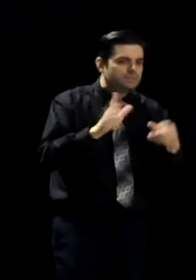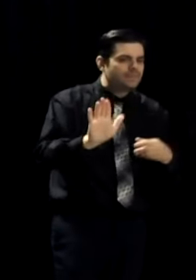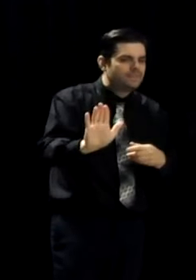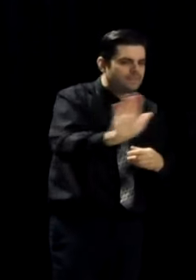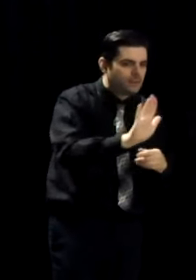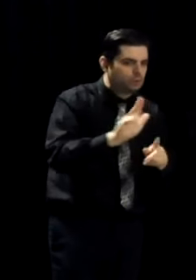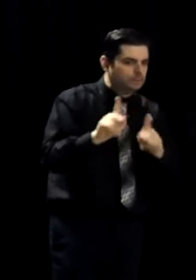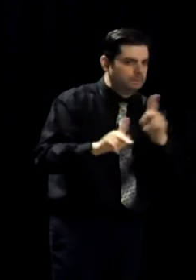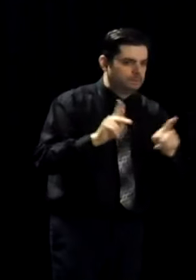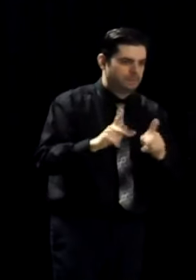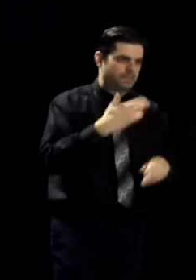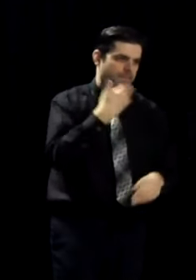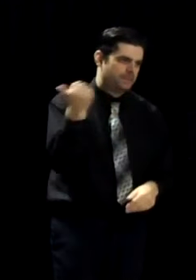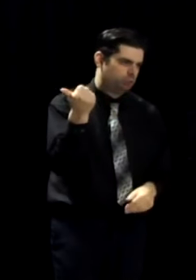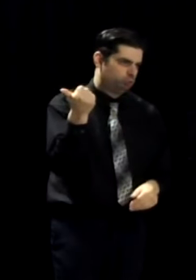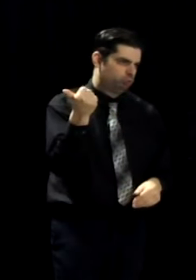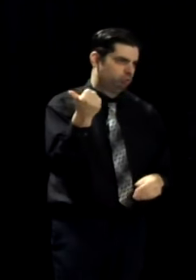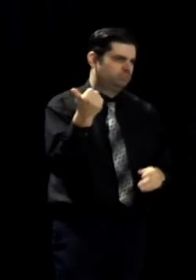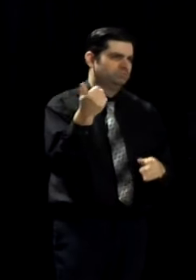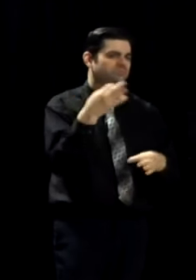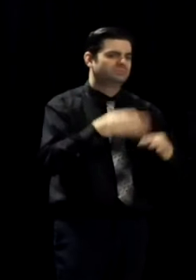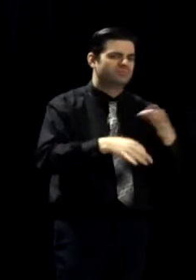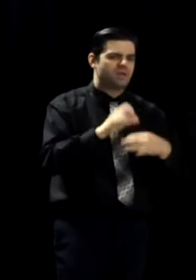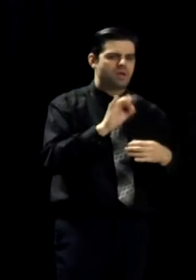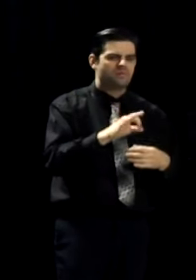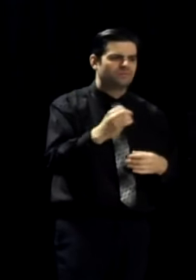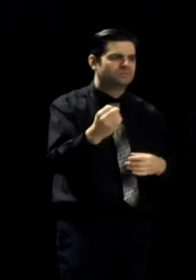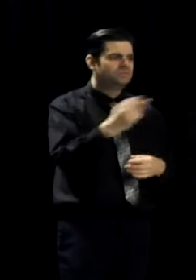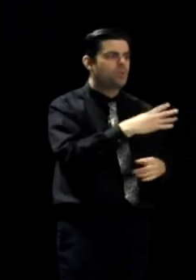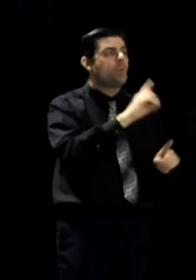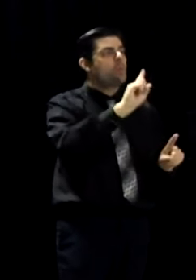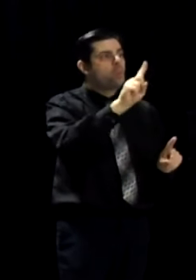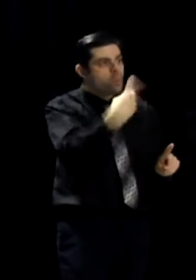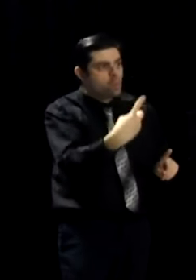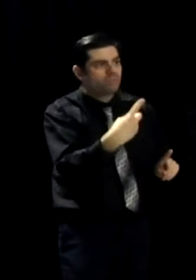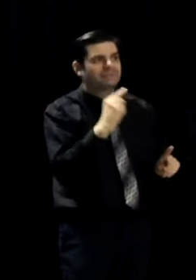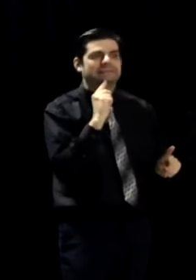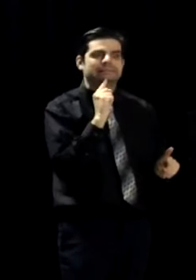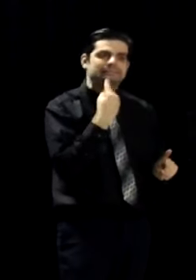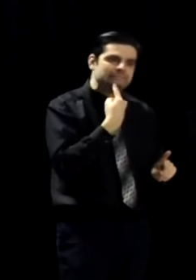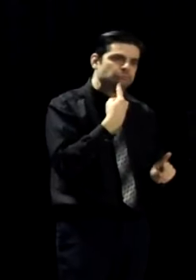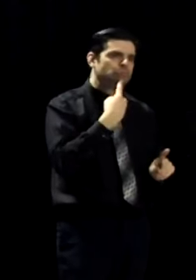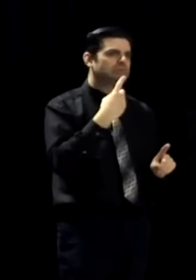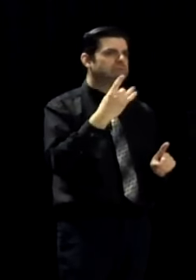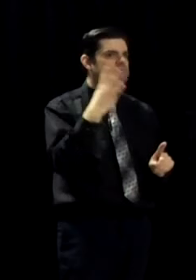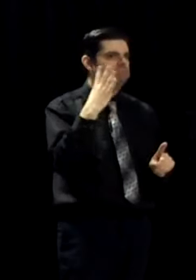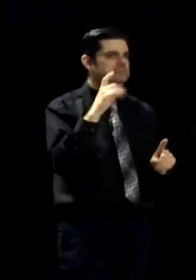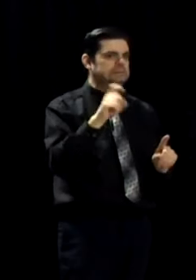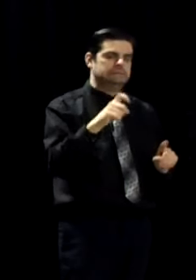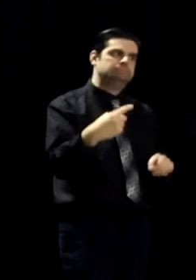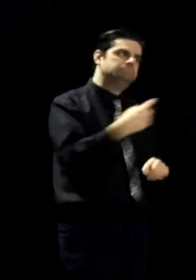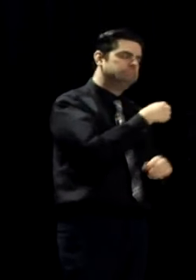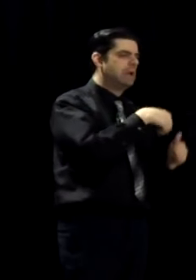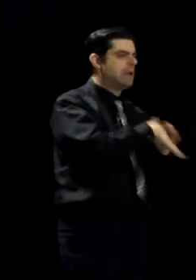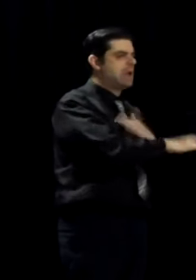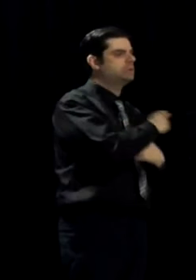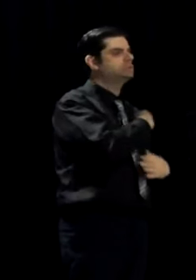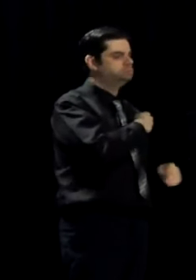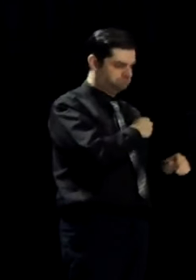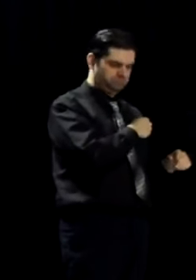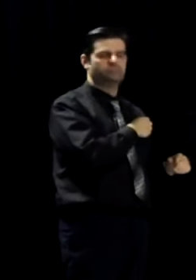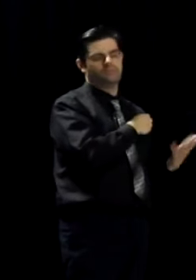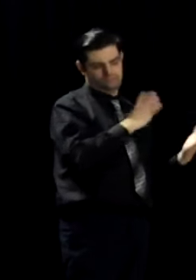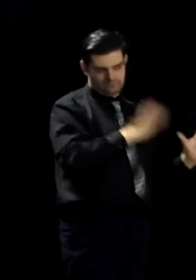So including people who are asymptomatic. They're not even showing symptoms. So that's what that 5 represents today. The